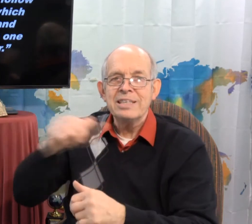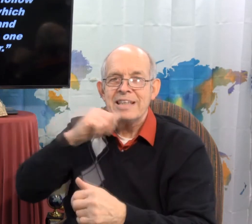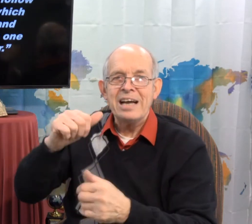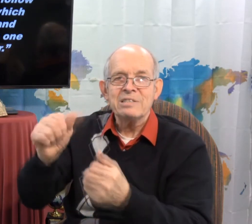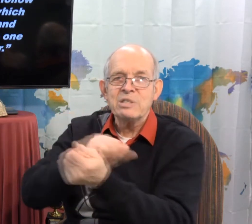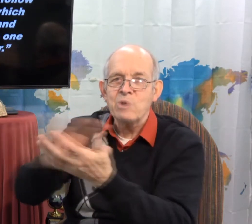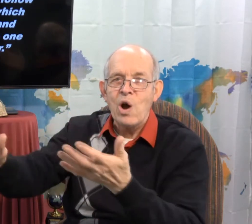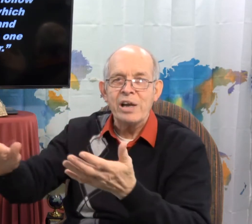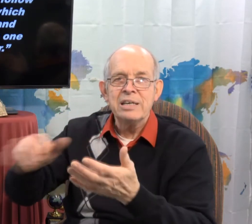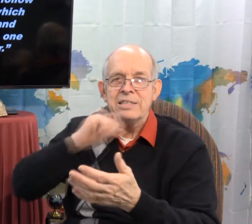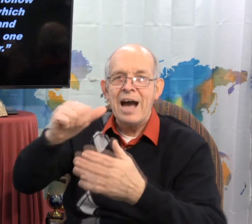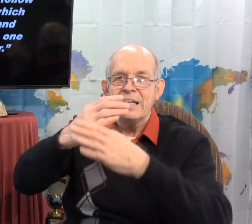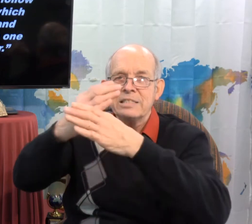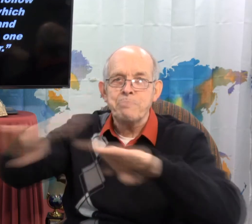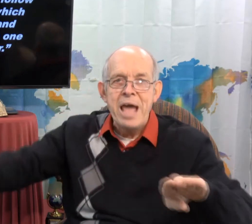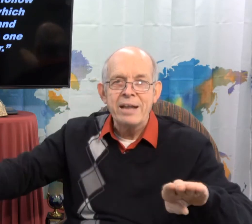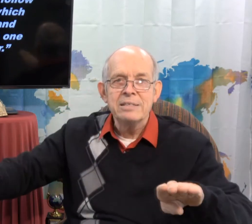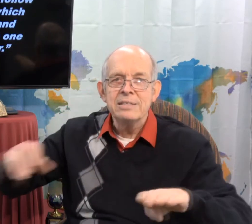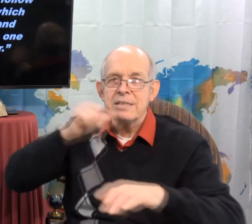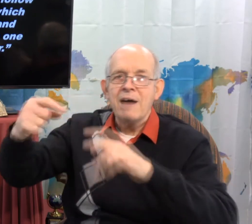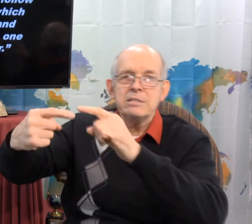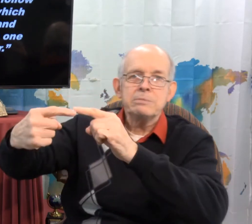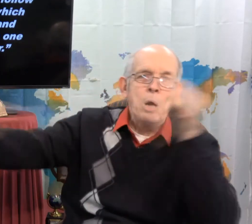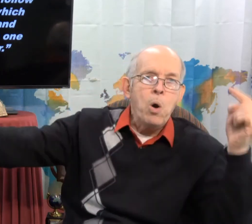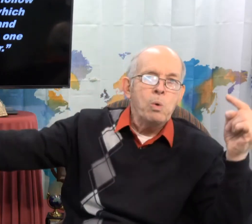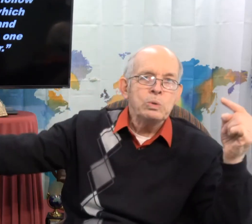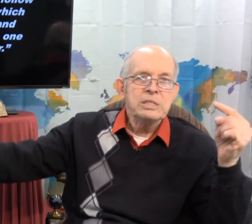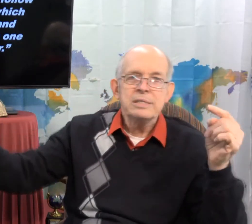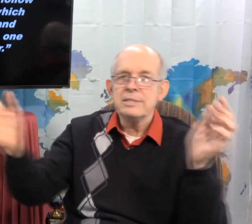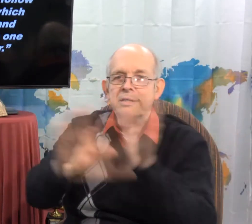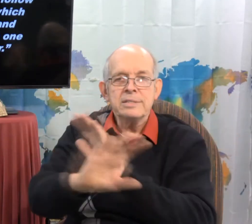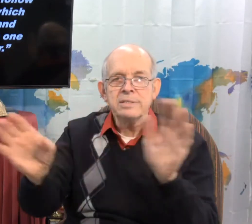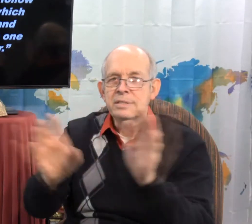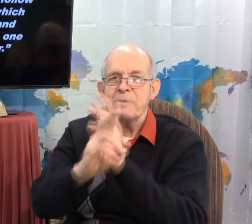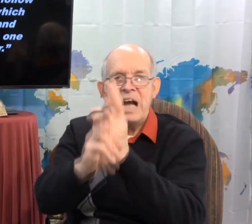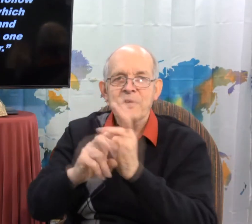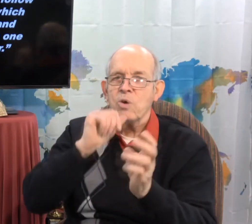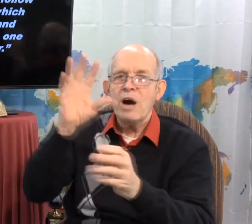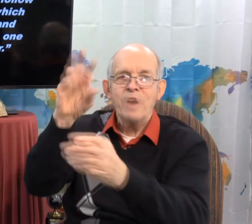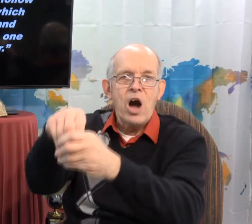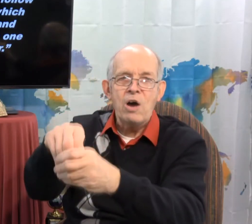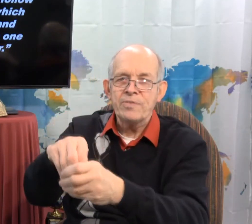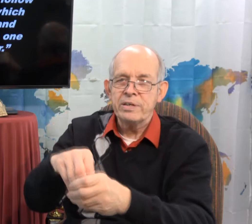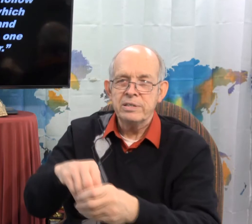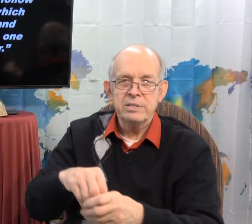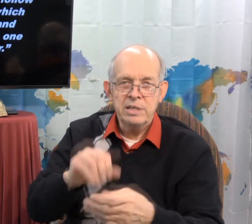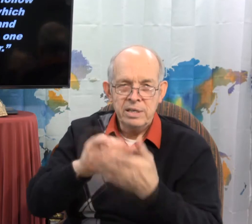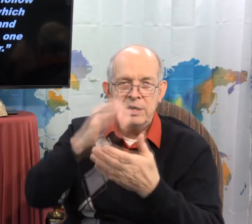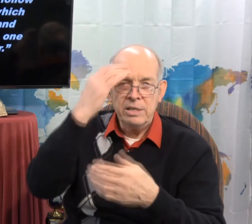not destroy, not split, not fold. Because the door falls,